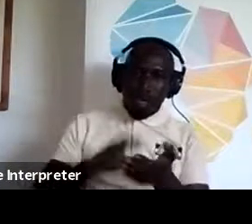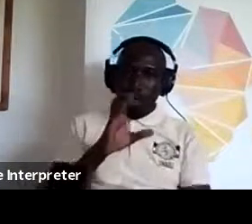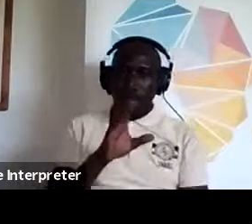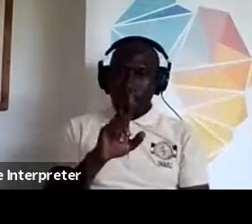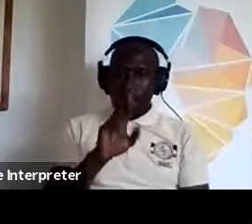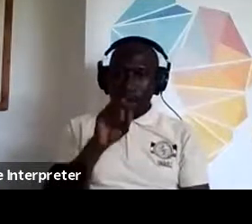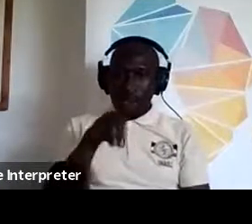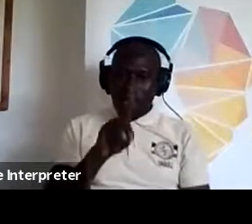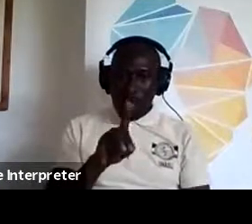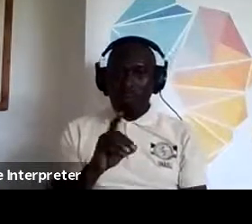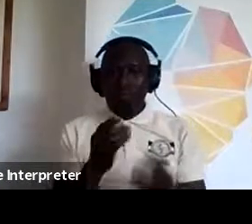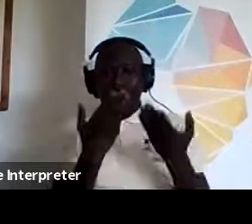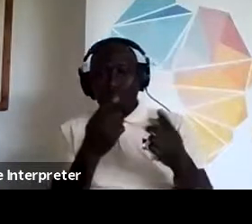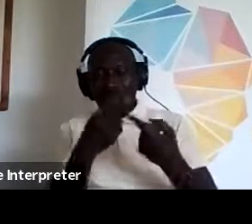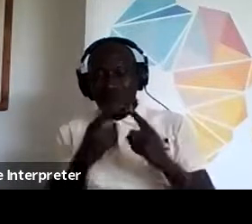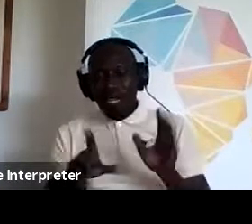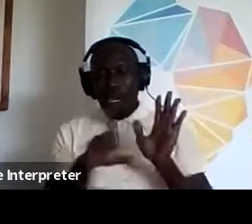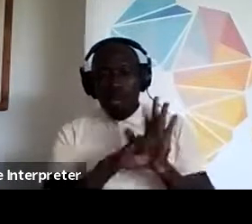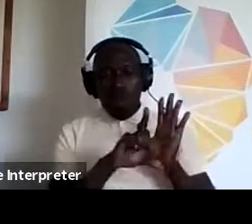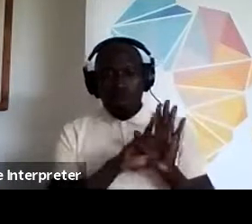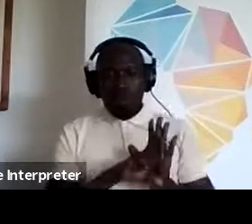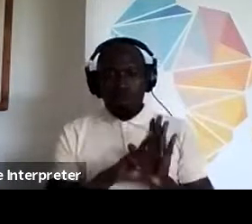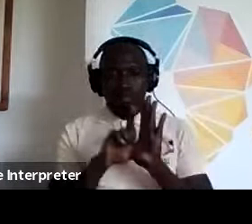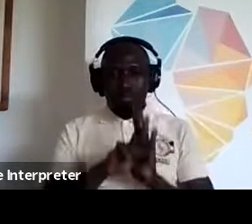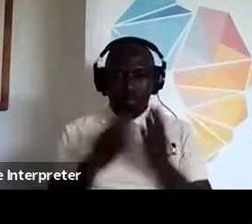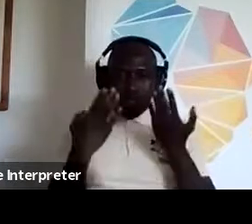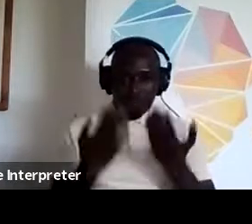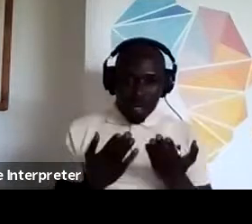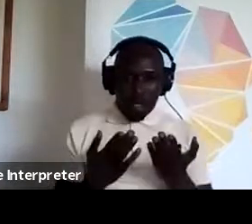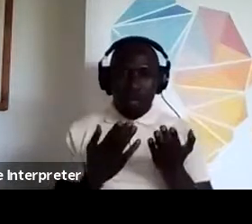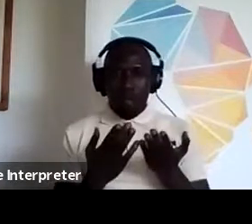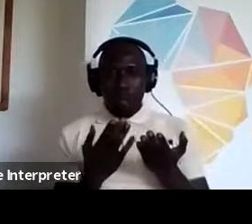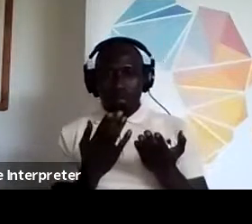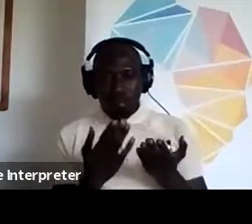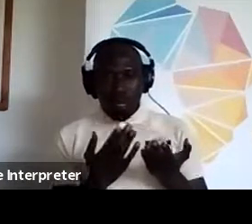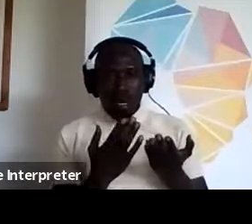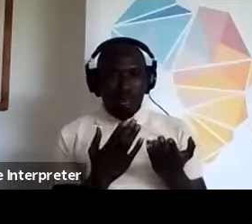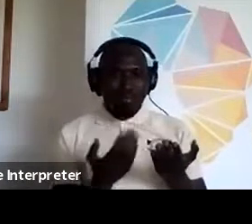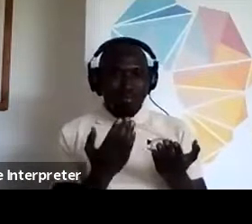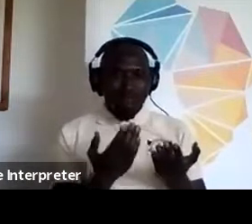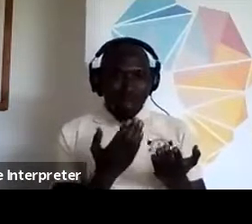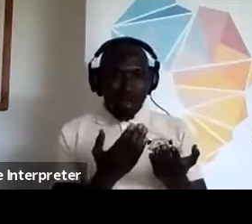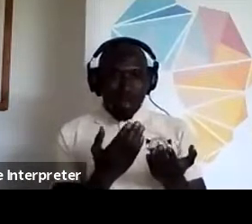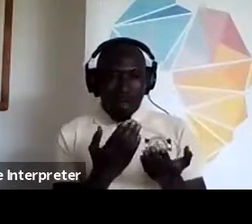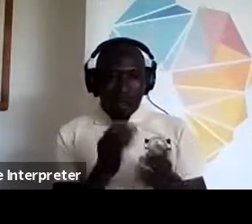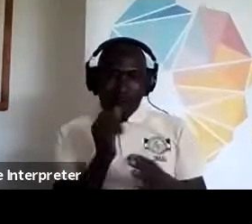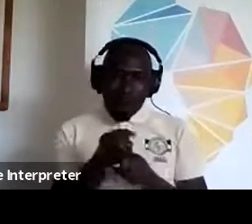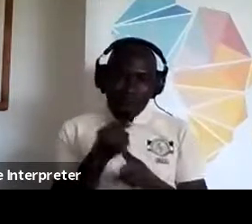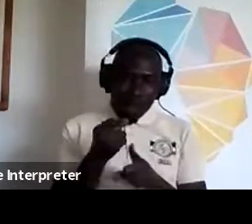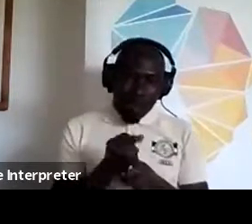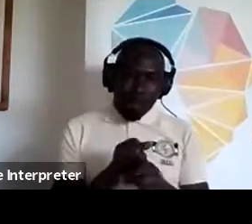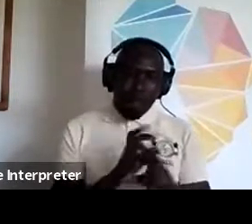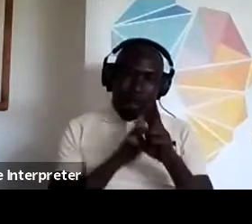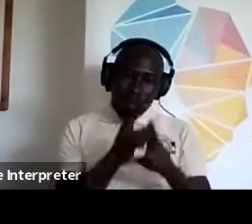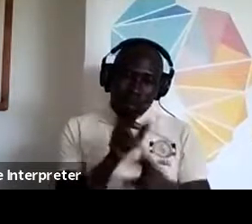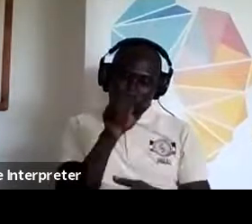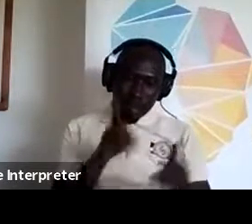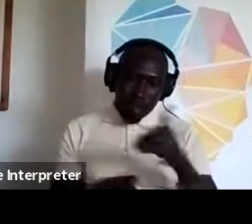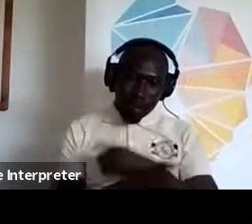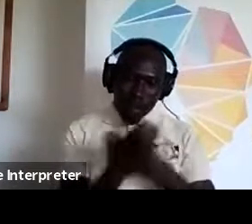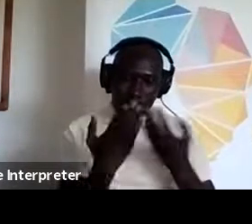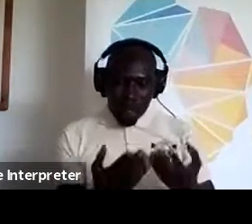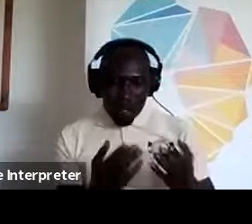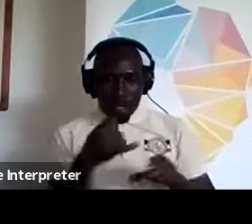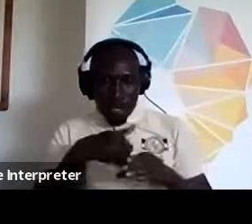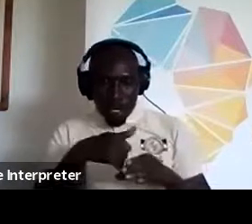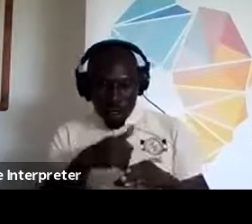have different laws that call for the promotion and respect for personal stability, including requiring that media